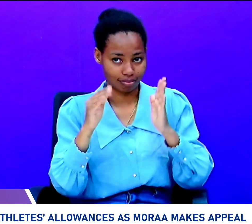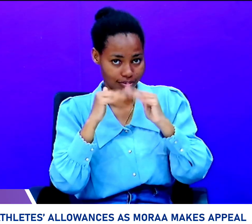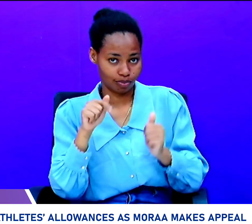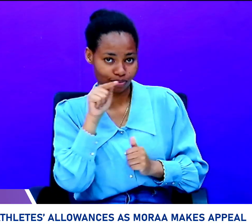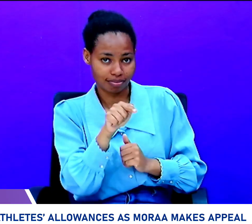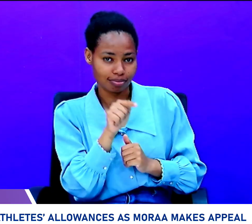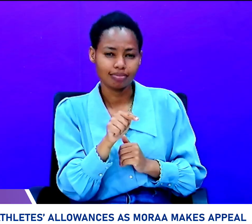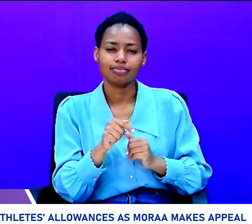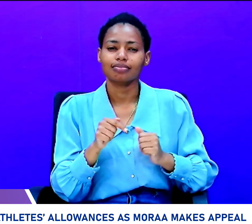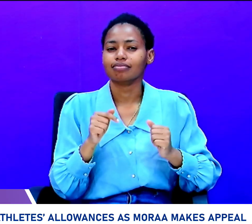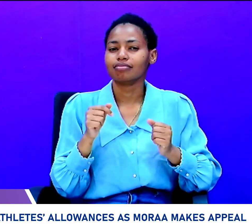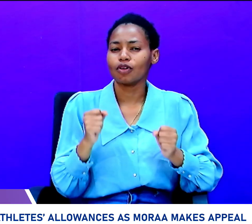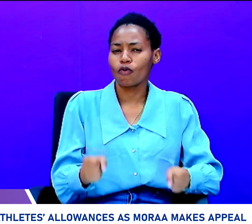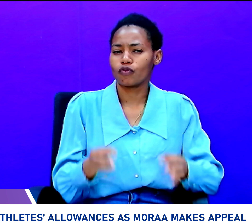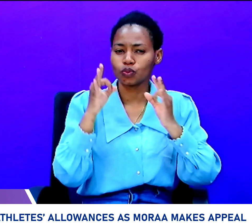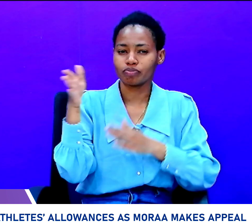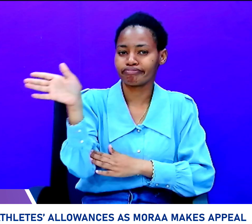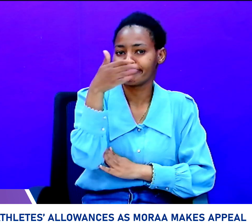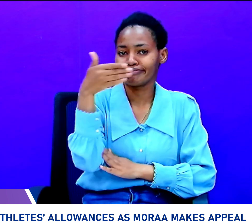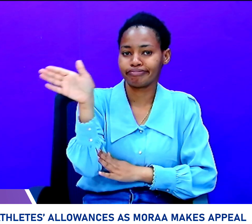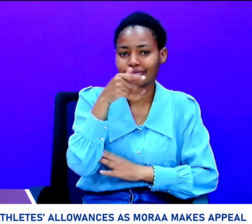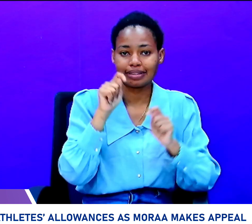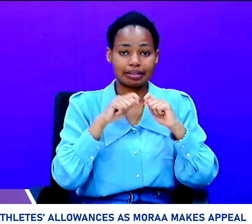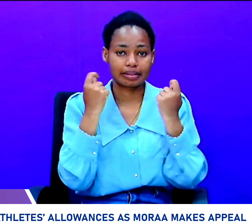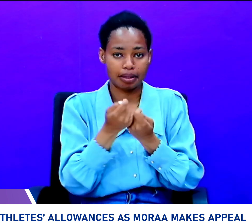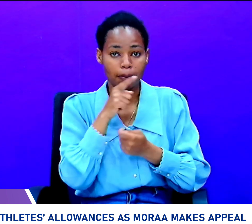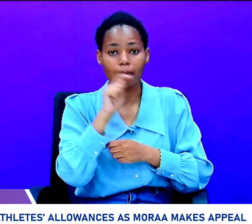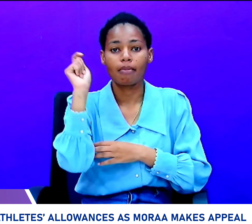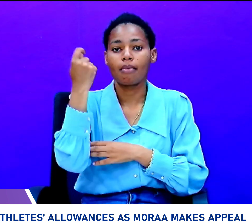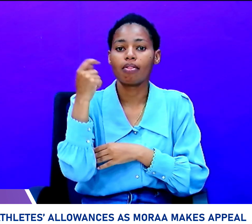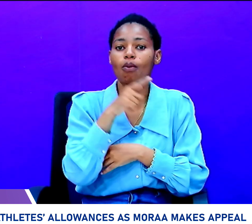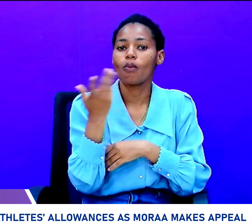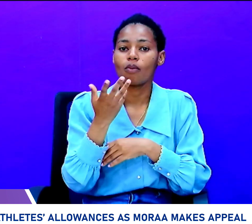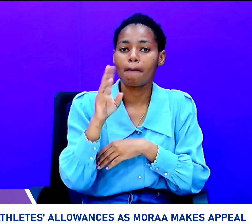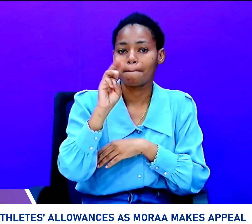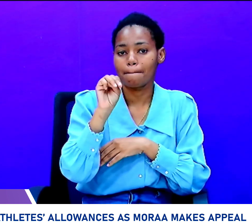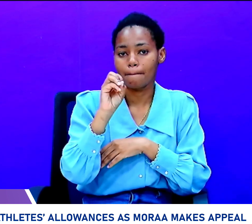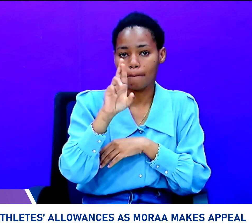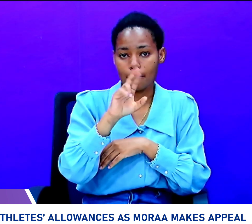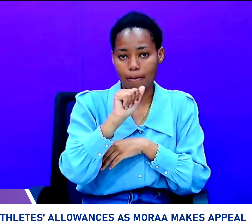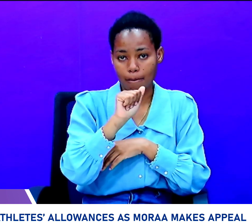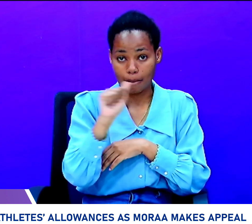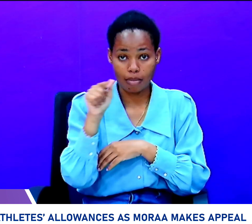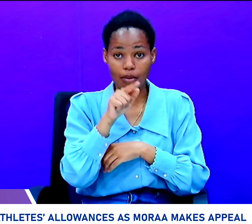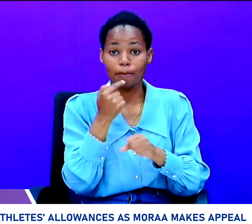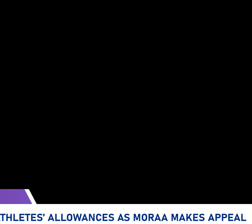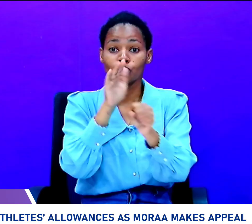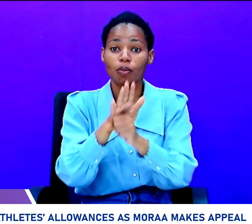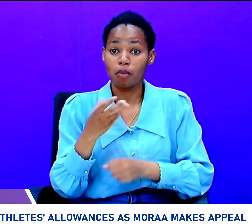Speaking at a State House during the official flag-off of Team Kenya, Moraa promised medals but appealed for